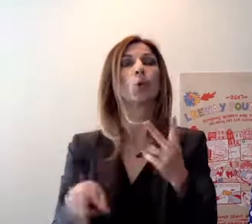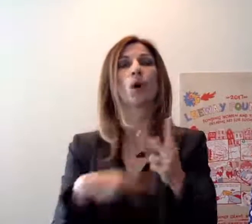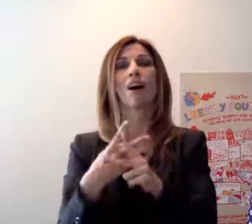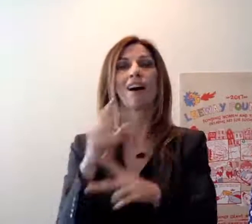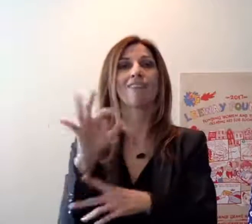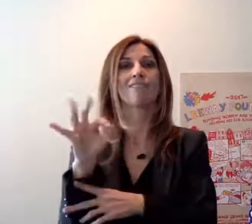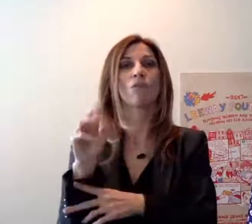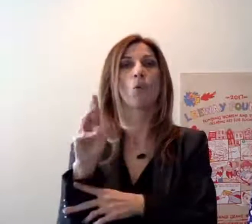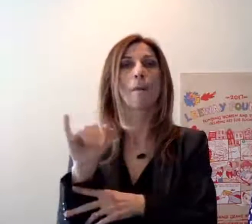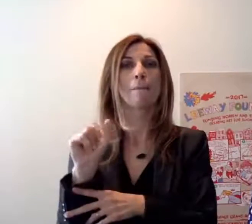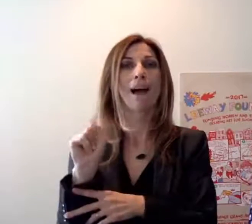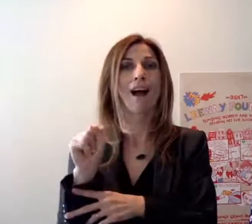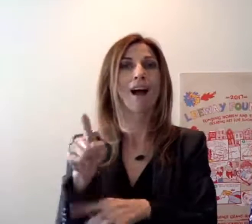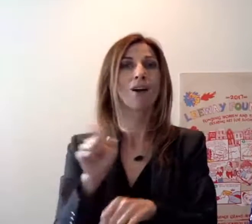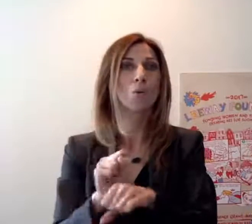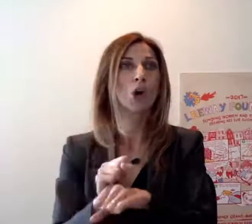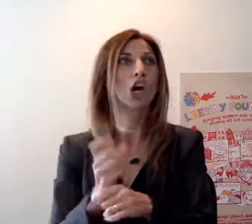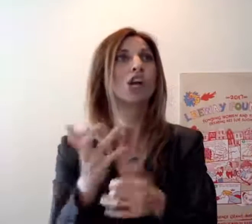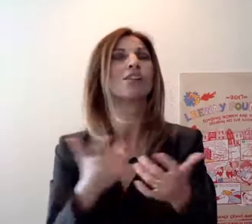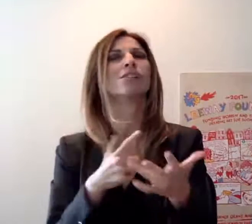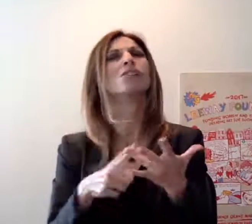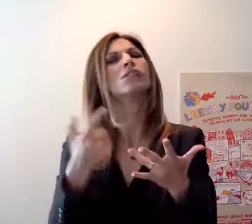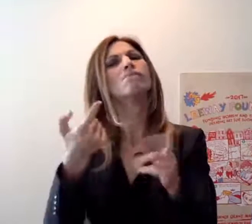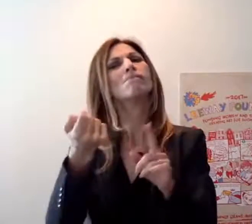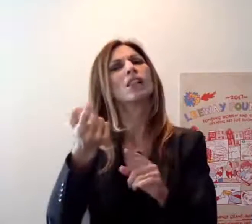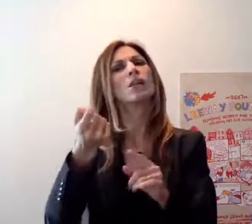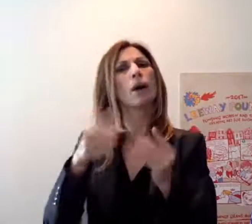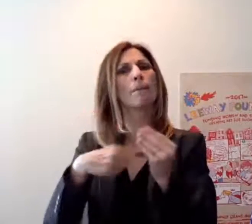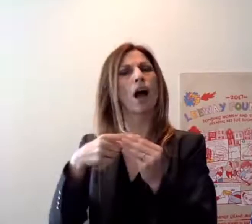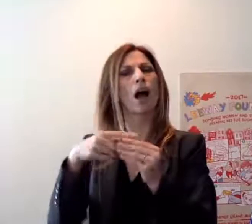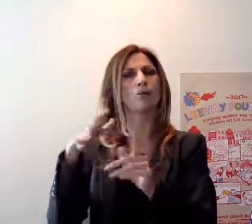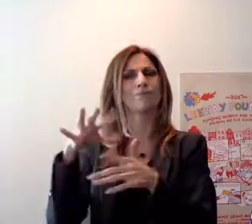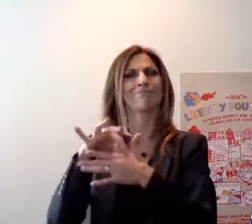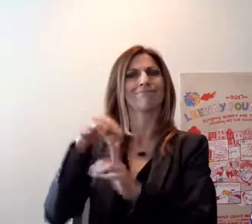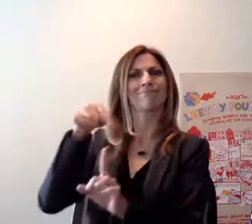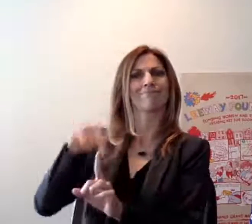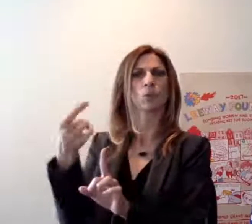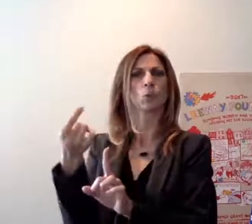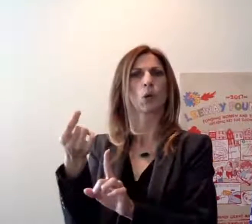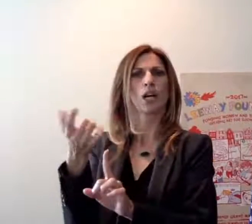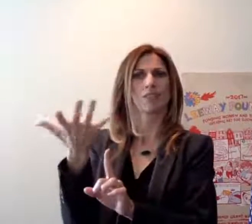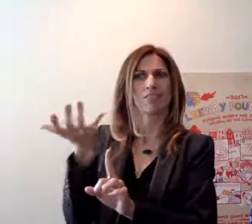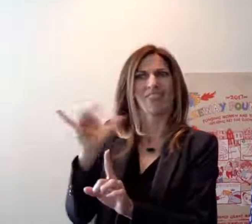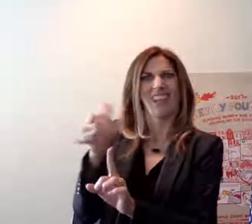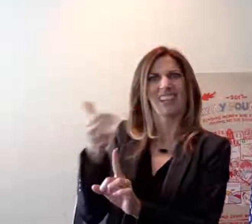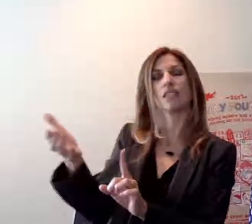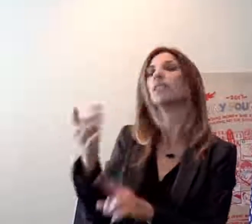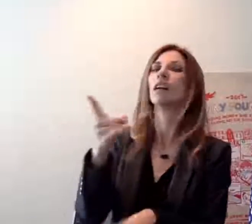formats are you working in? A little bit about the content of it, but this is not a place to get